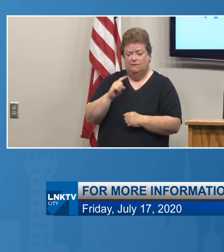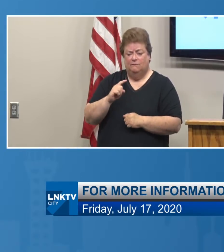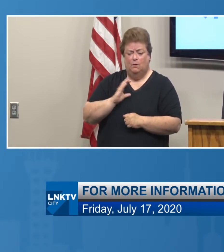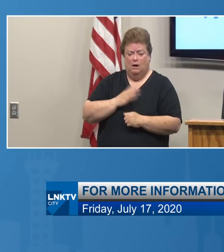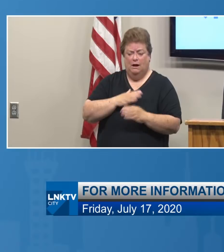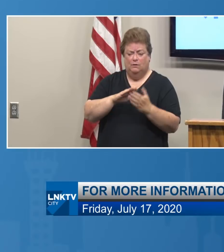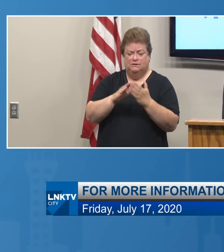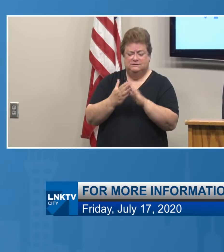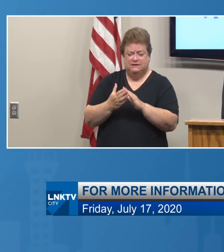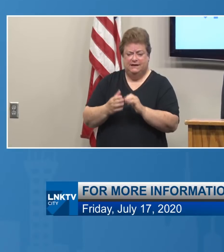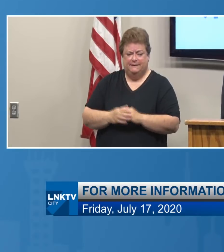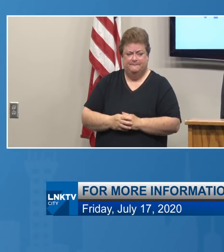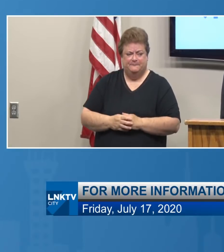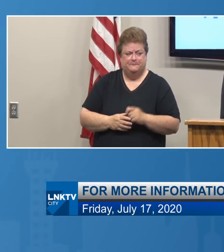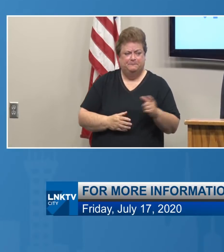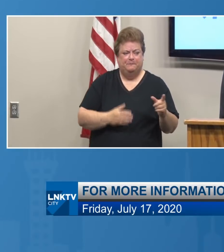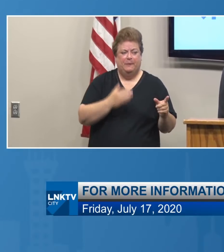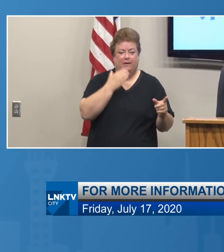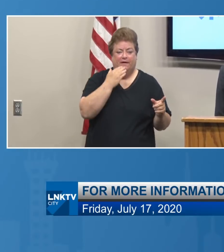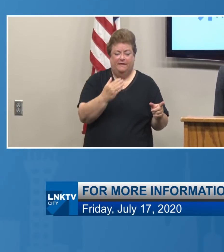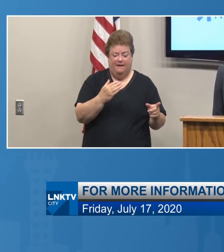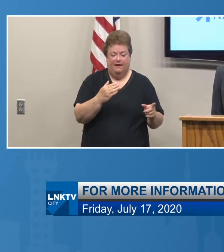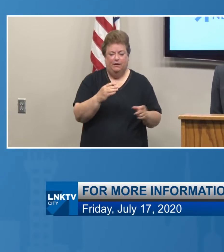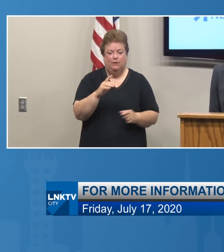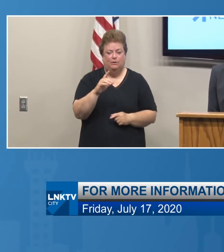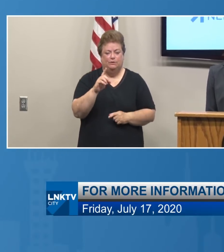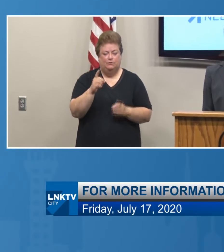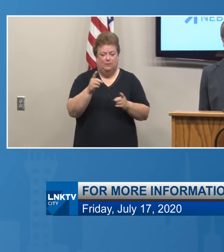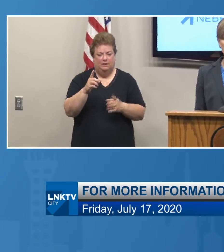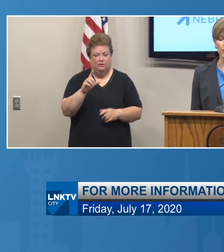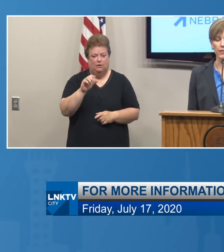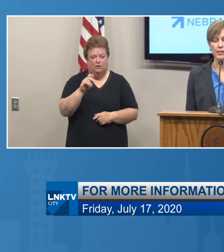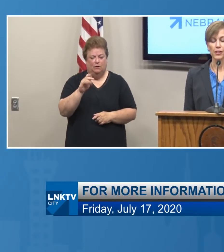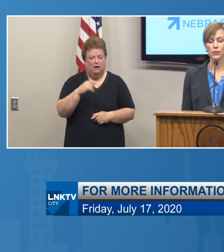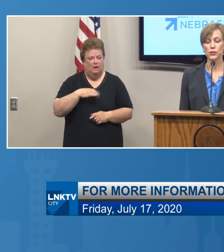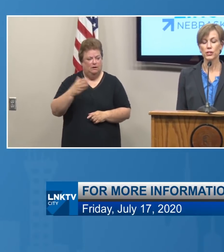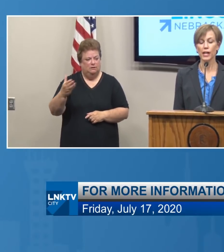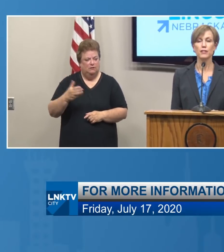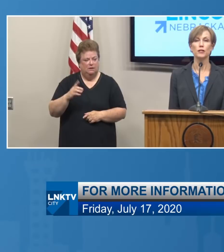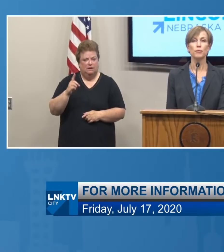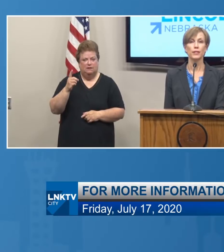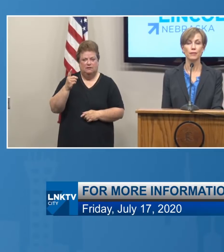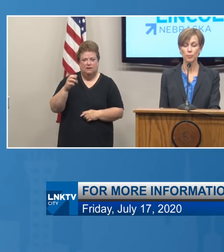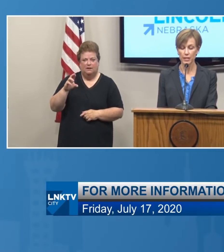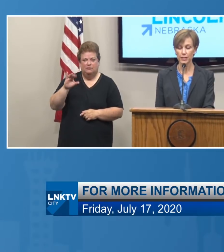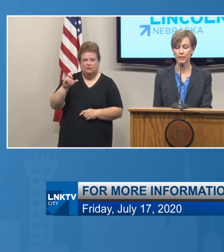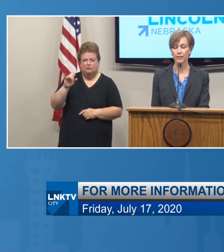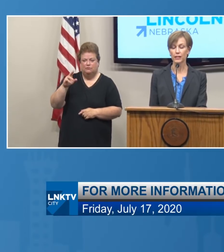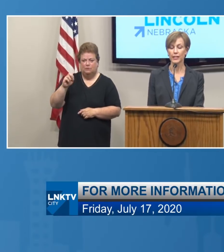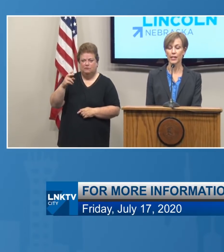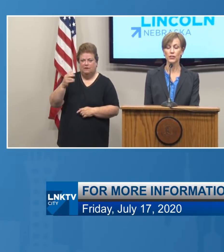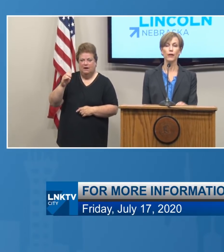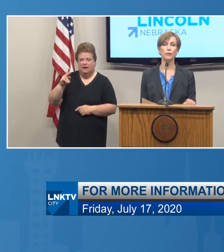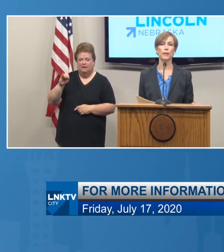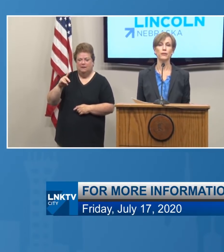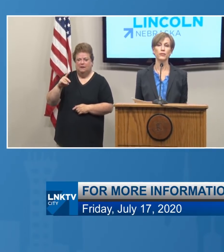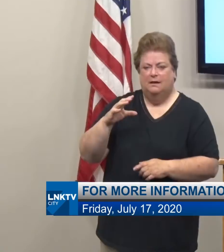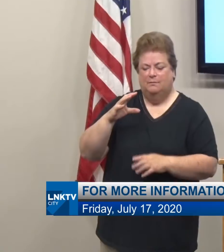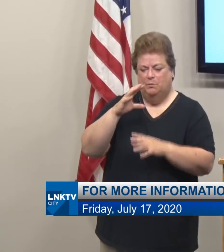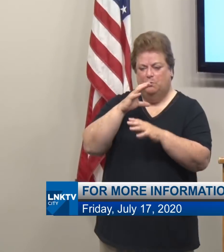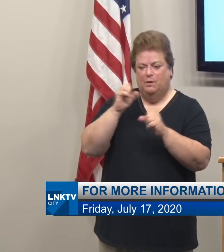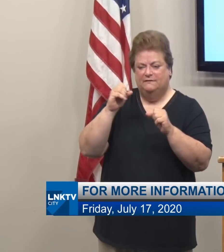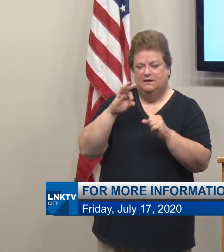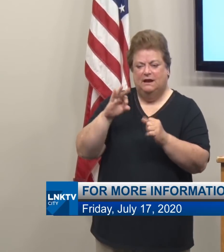County. Thank you, Director Lopez. This time I'd like to invite Dr. George Hansen, President of the Lancaster County